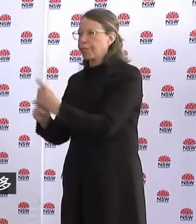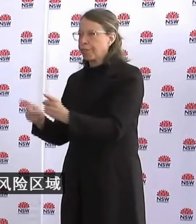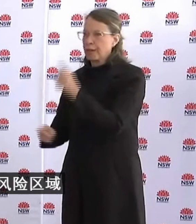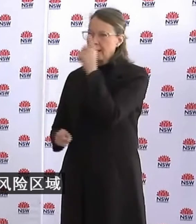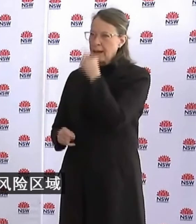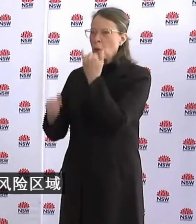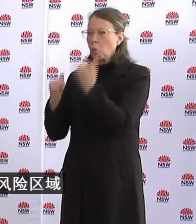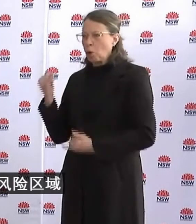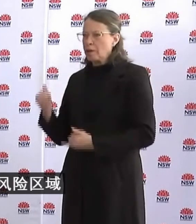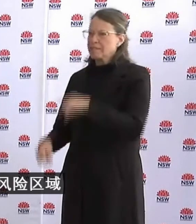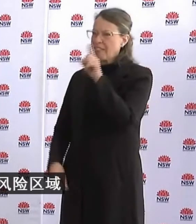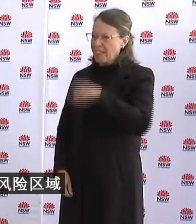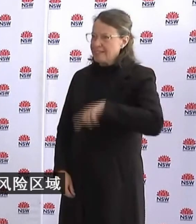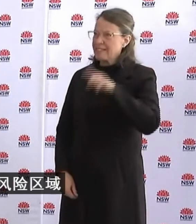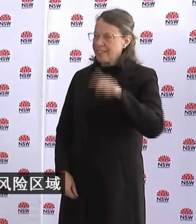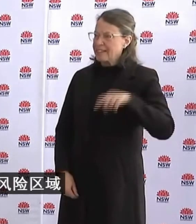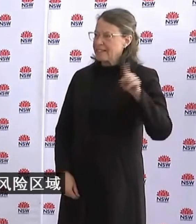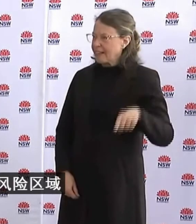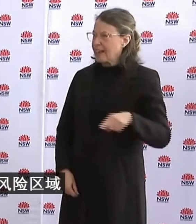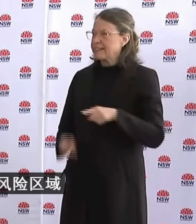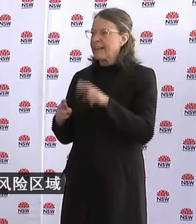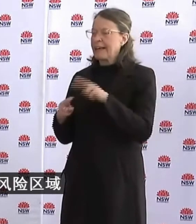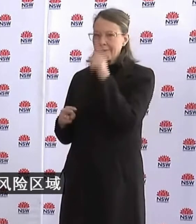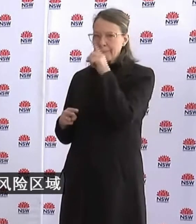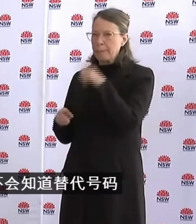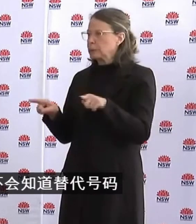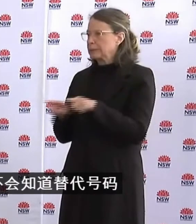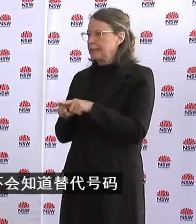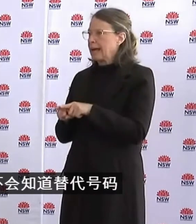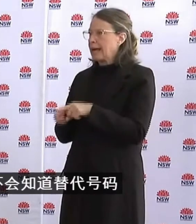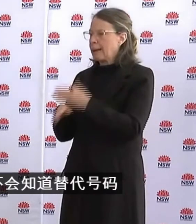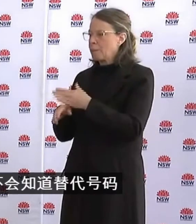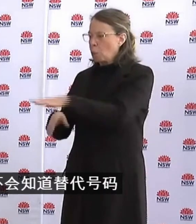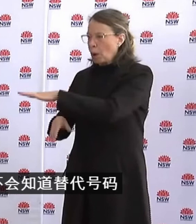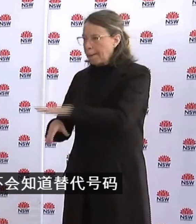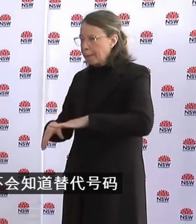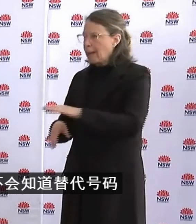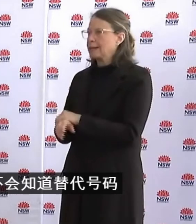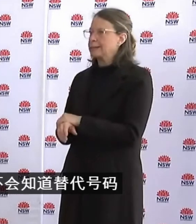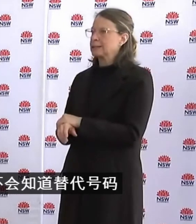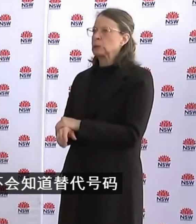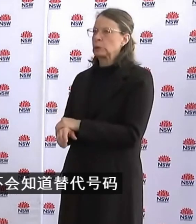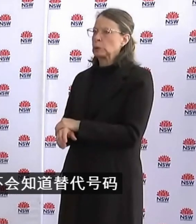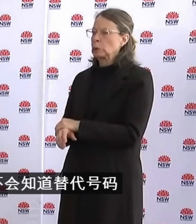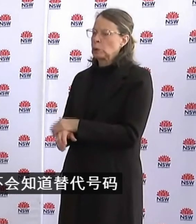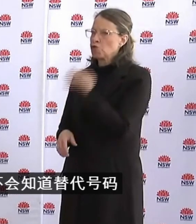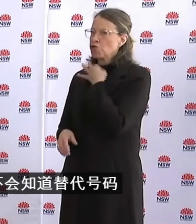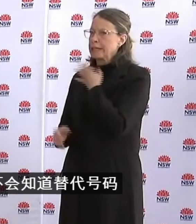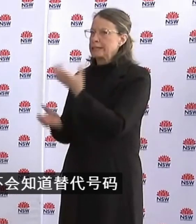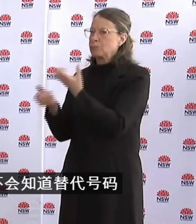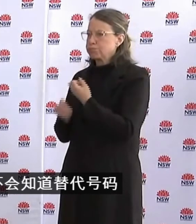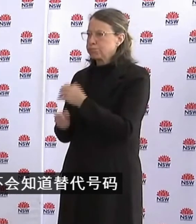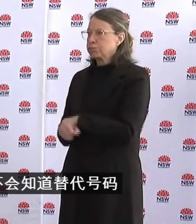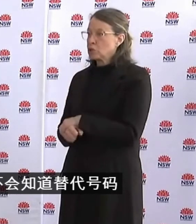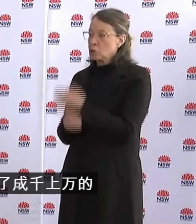suburbs mixing on the same work site is a huge, high risk area of contagion. So we will never know the